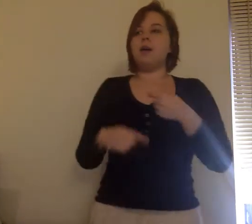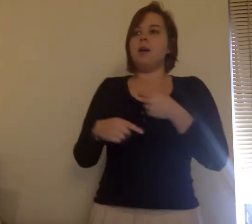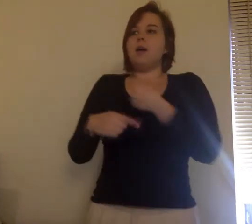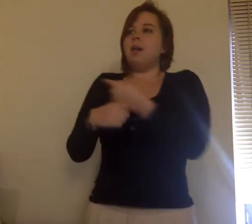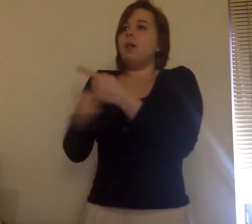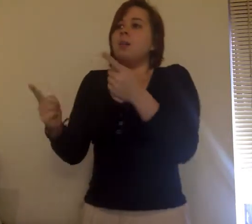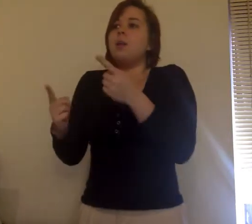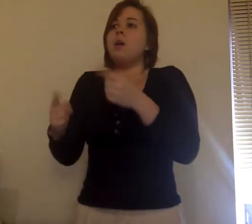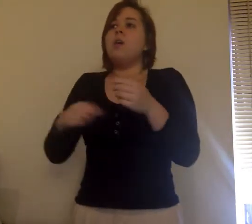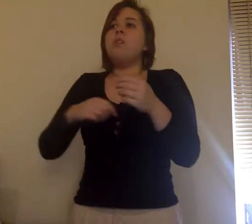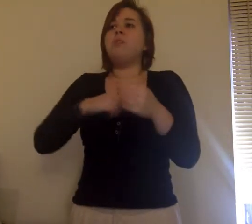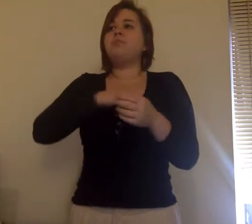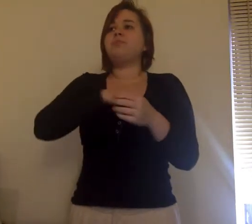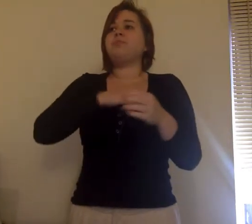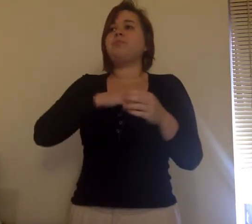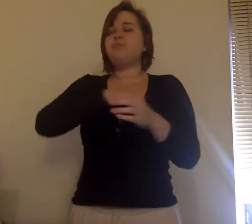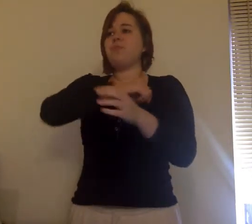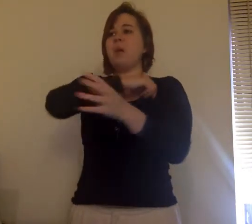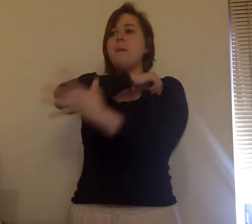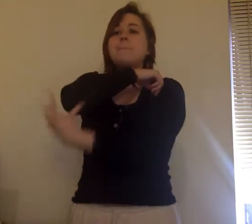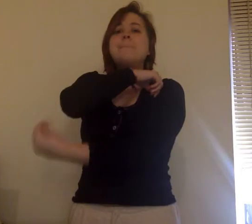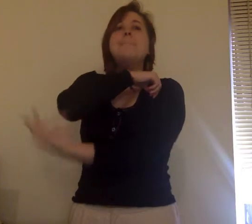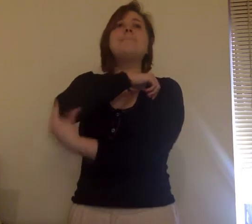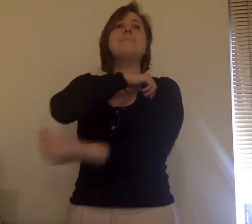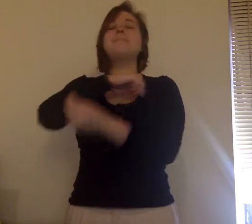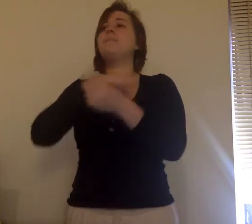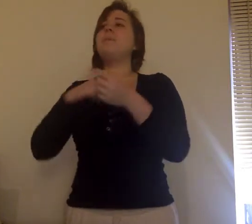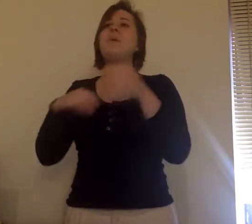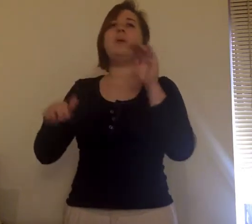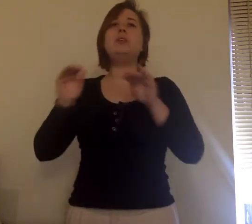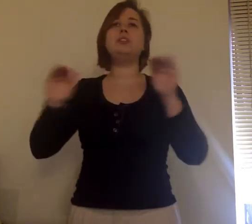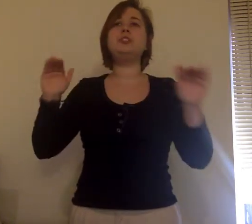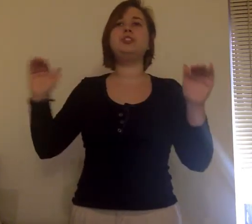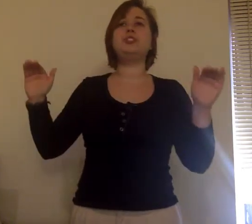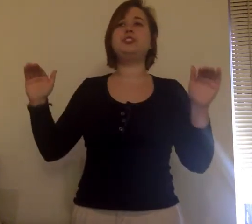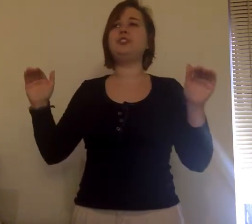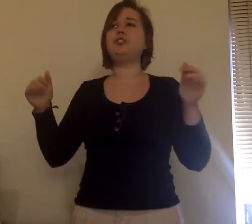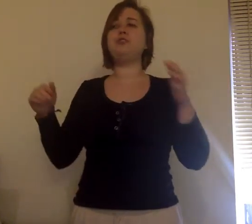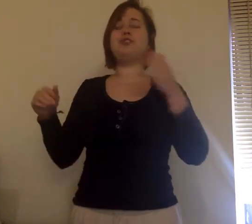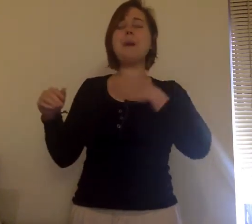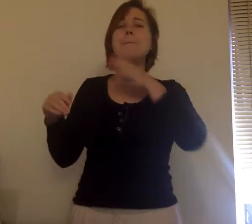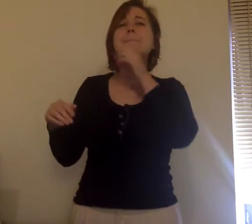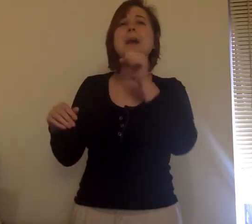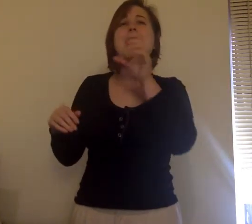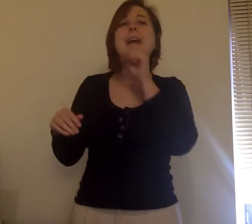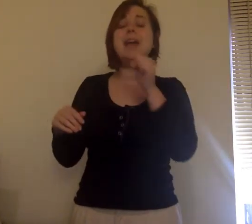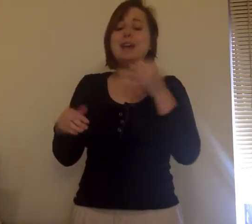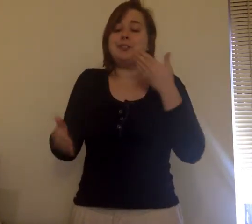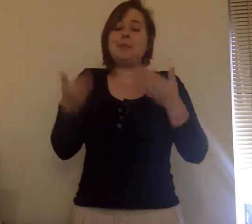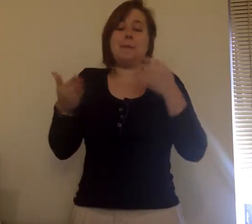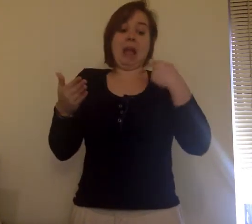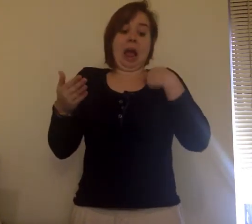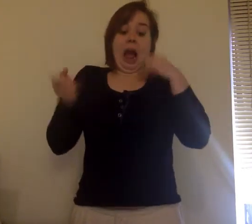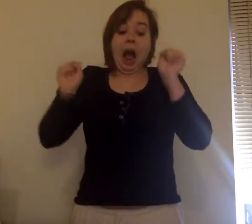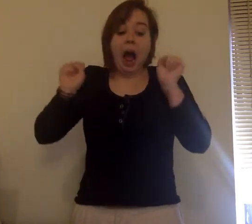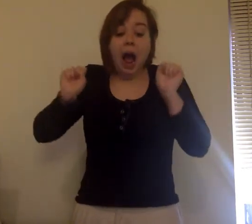I could be one of those children living in the favelas of Rio. I could be a child starving in Somalia, or a